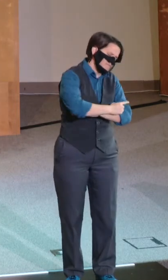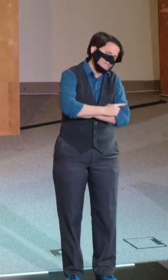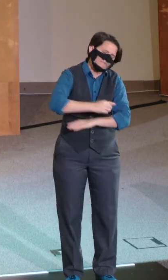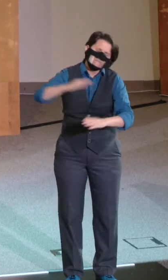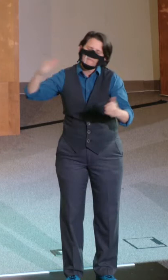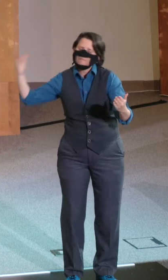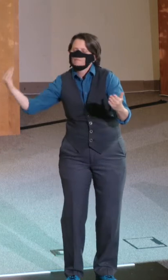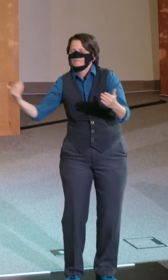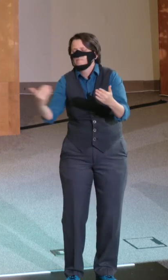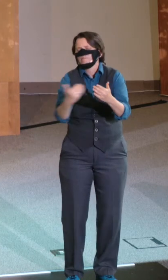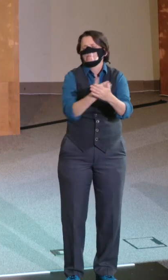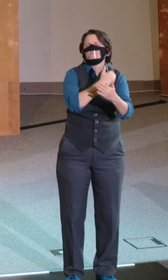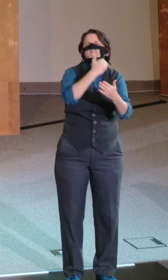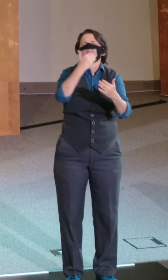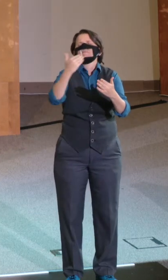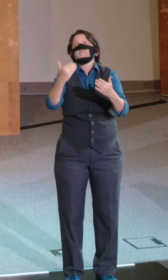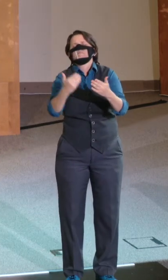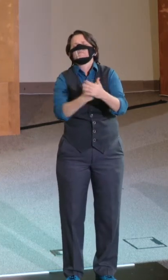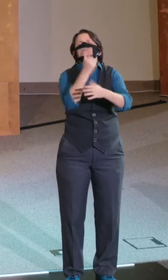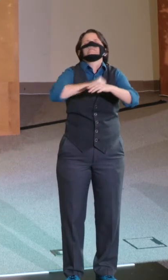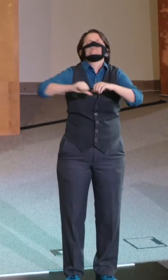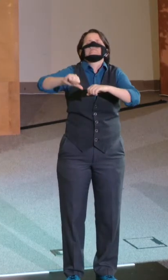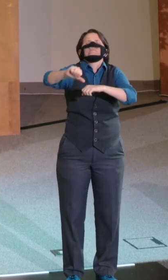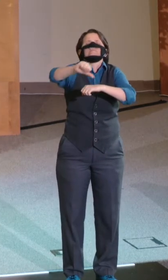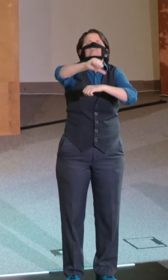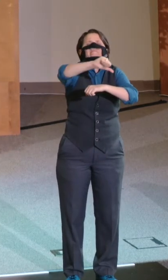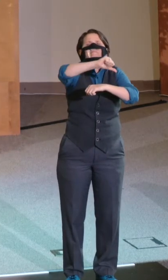A fresh anointing